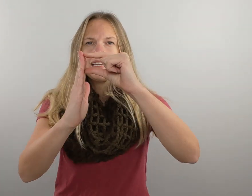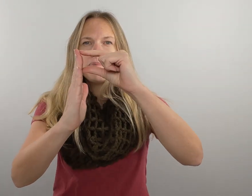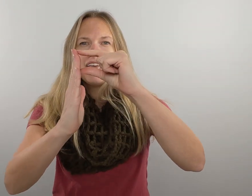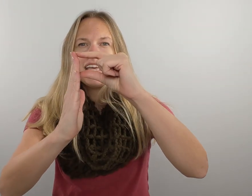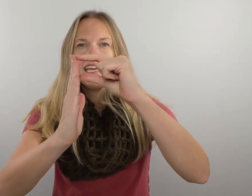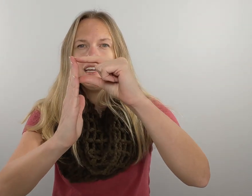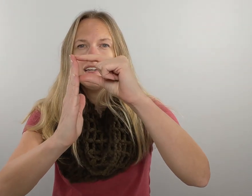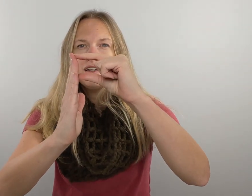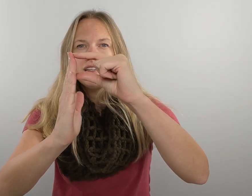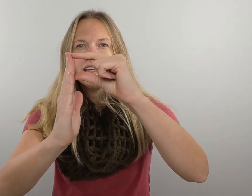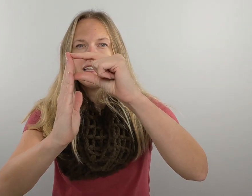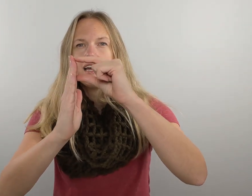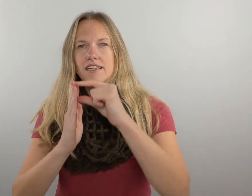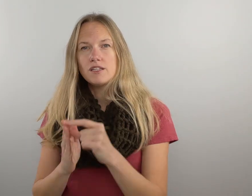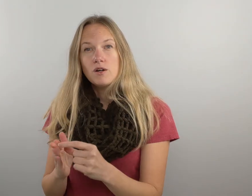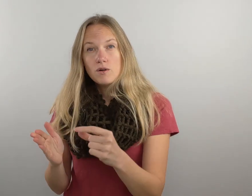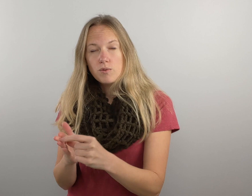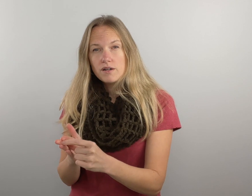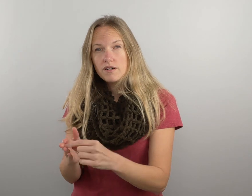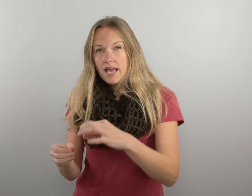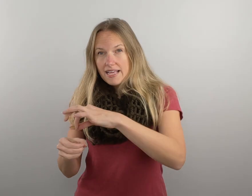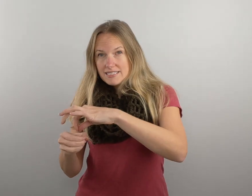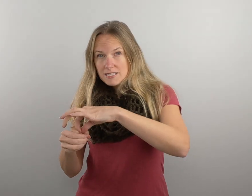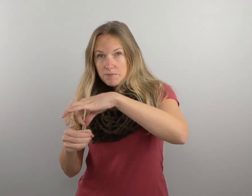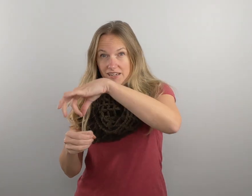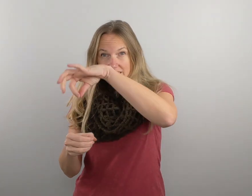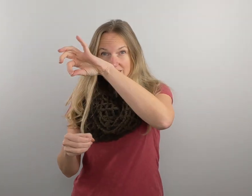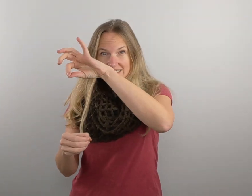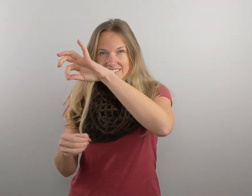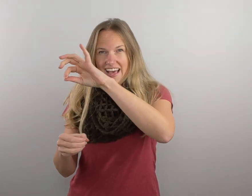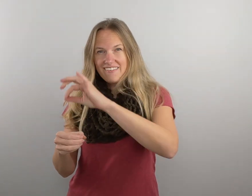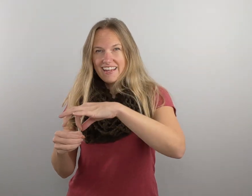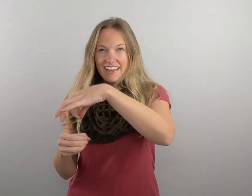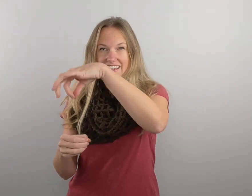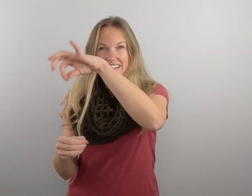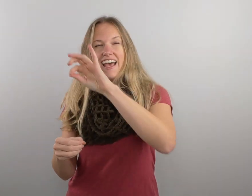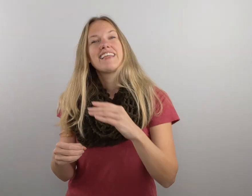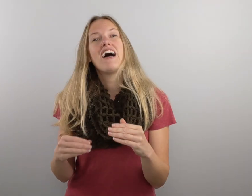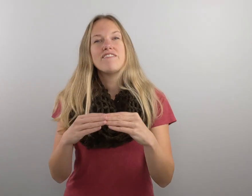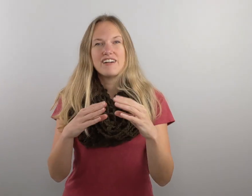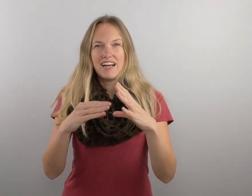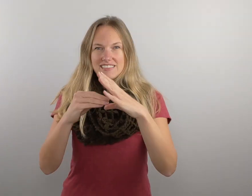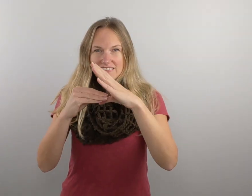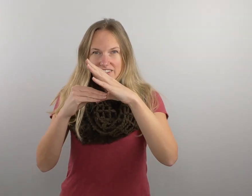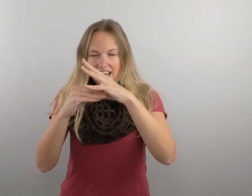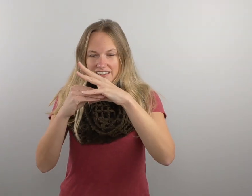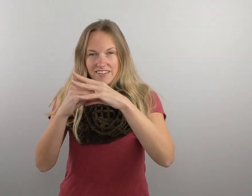P, like that, word and spirit, we learned that already, comfort us. And for that, you kind